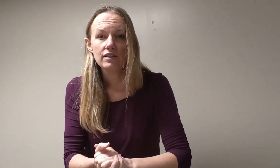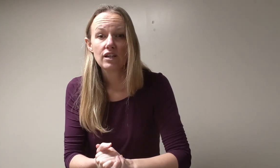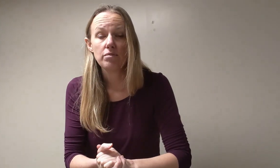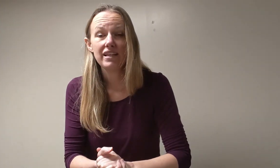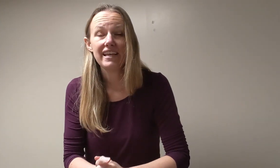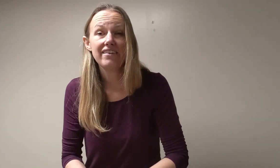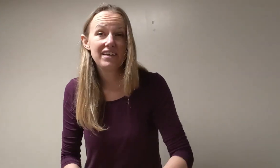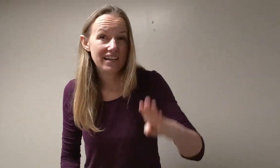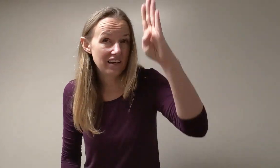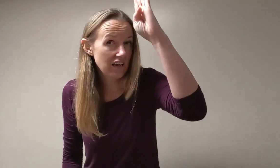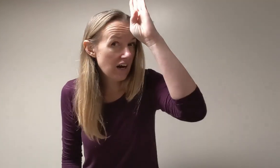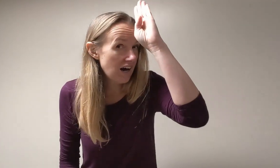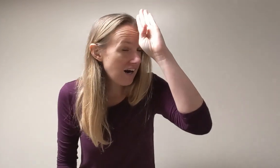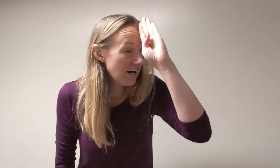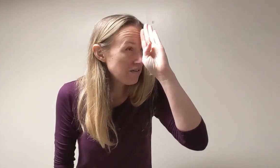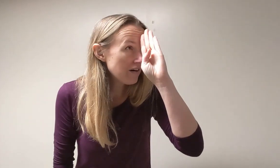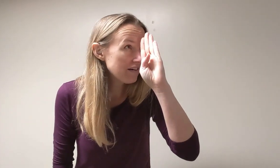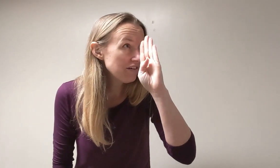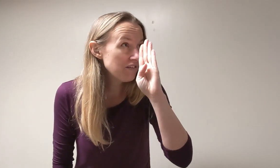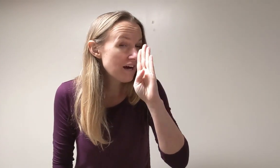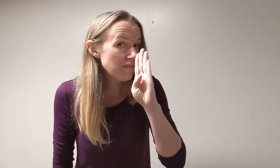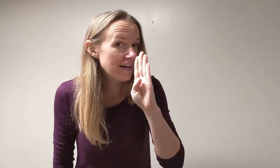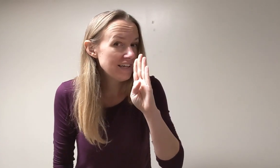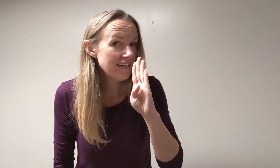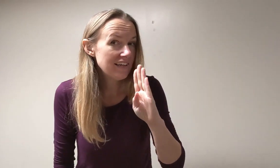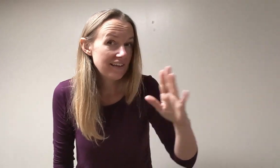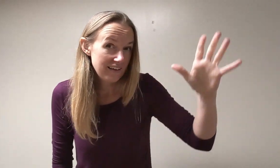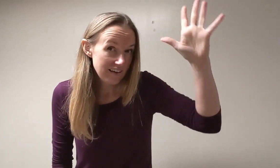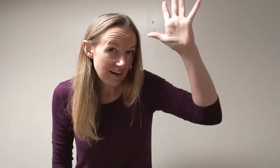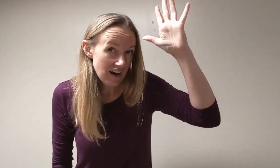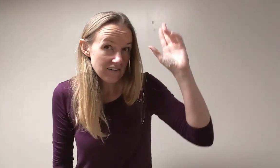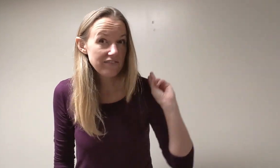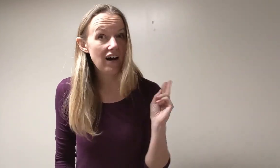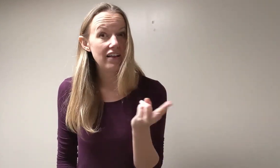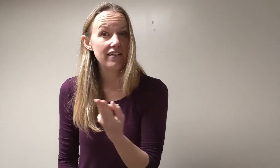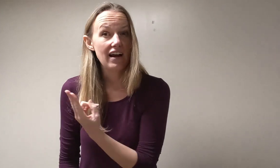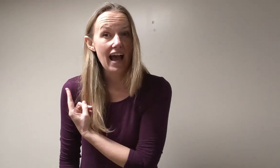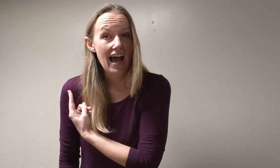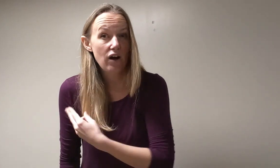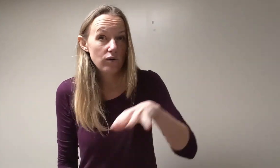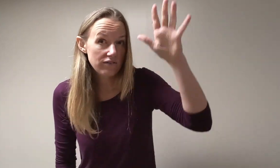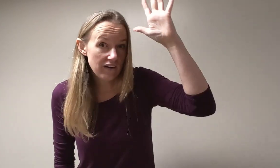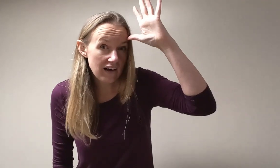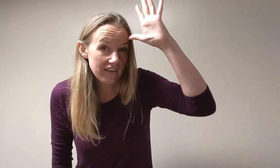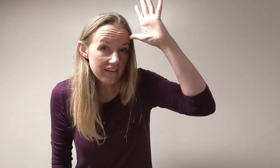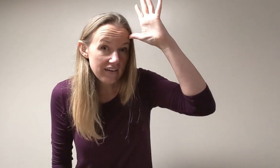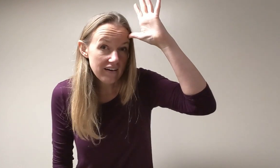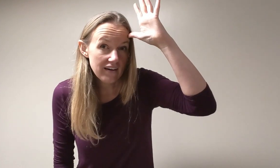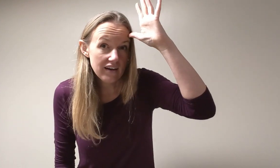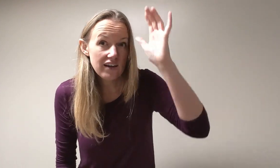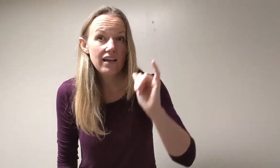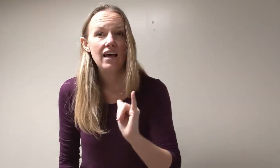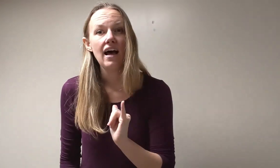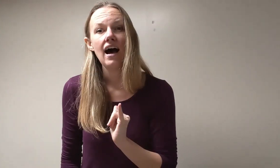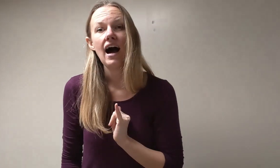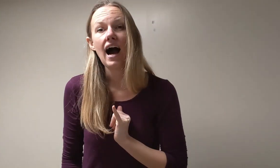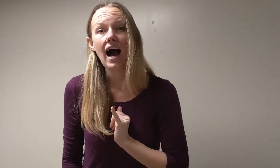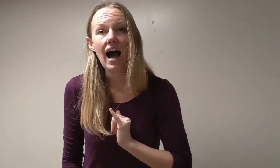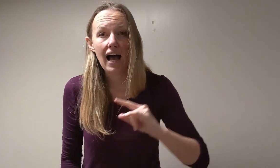So I believe in God. We already knew that one. Our Father, our Father.